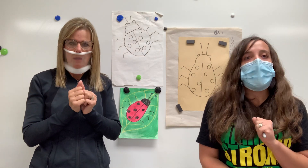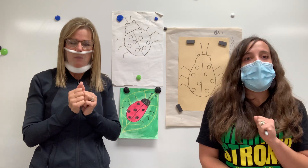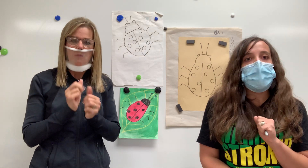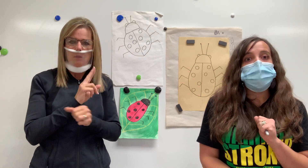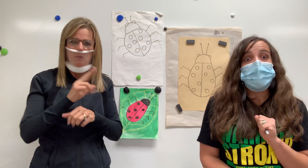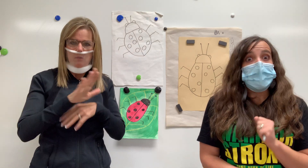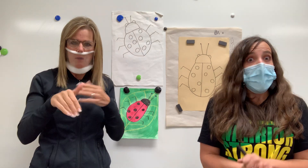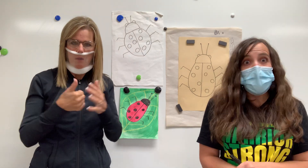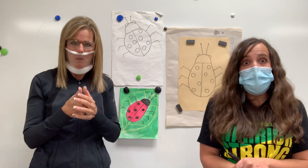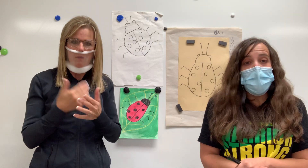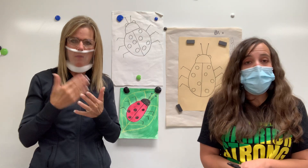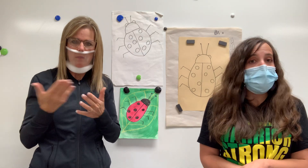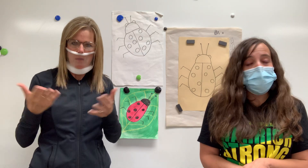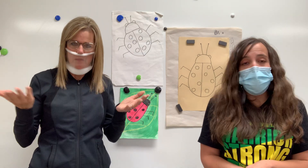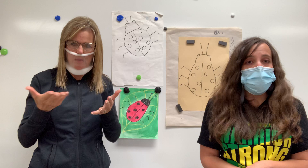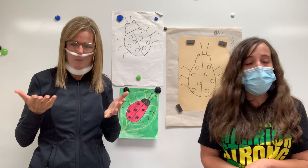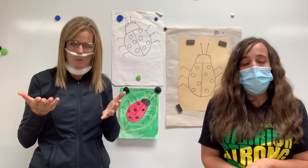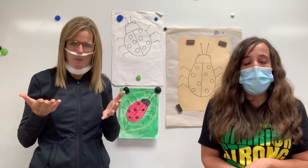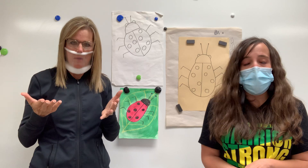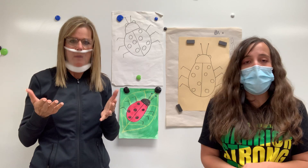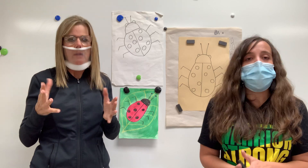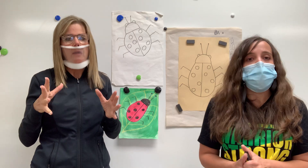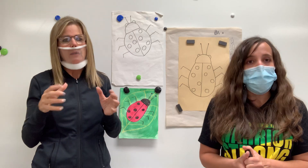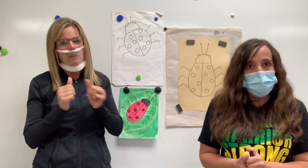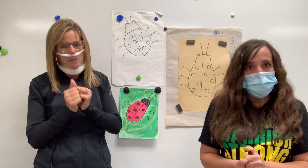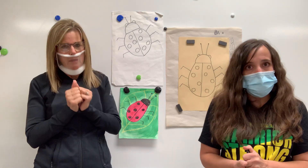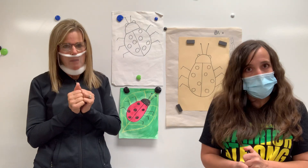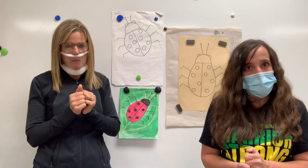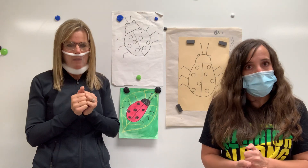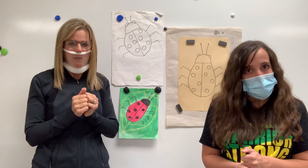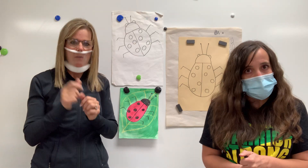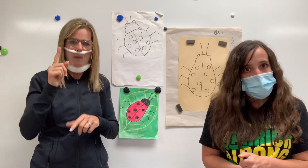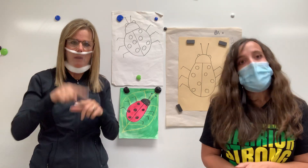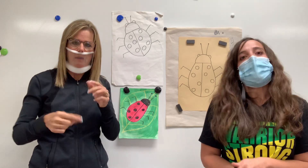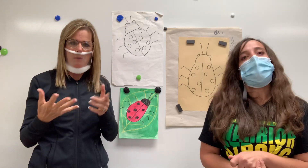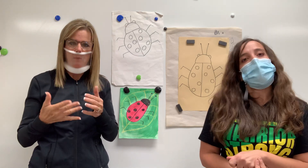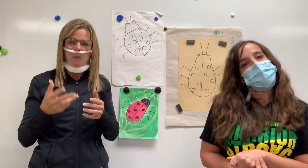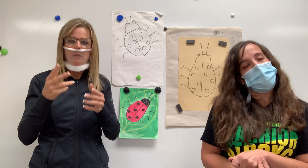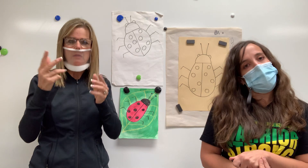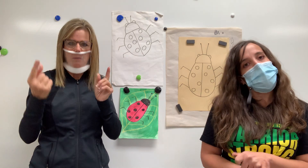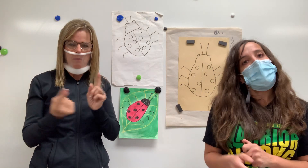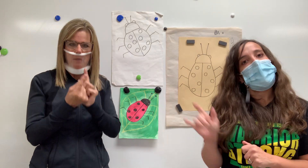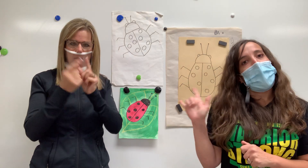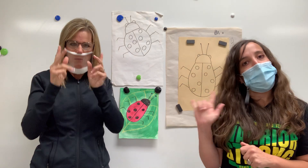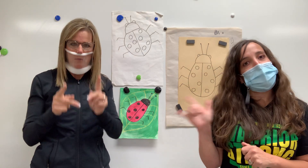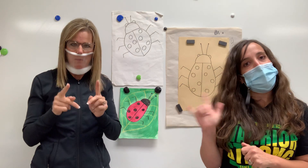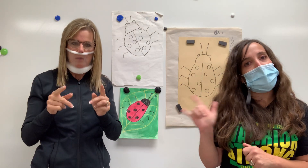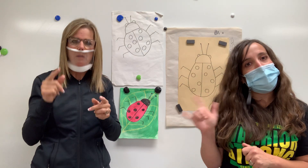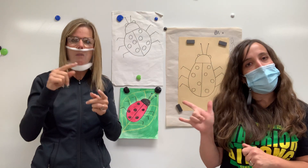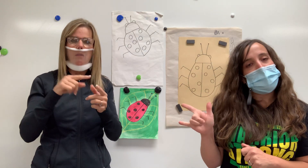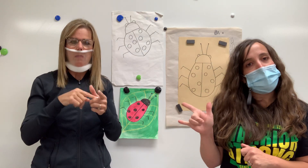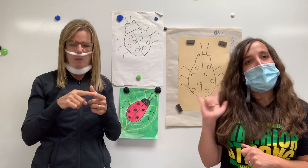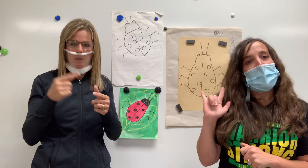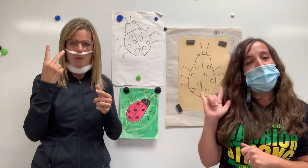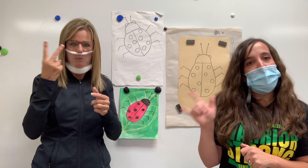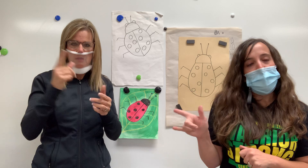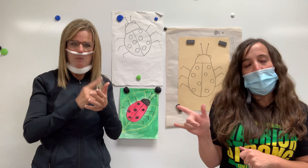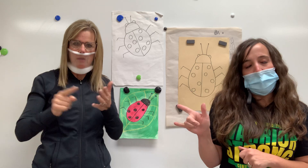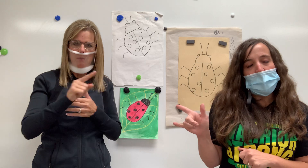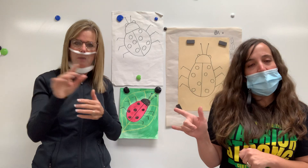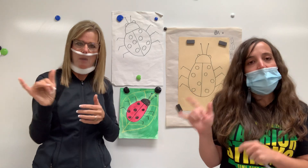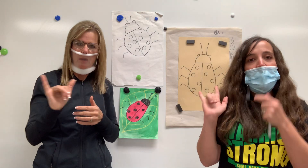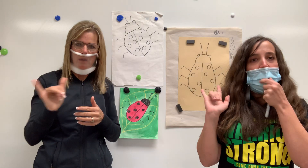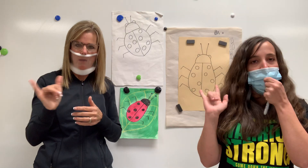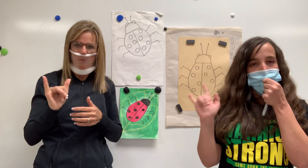supplies and hang out and get to know each other better. I can't wait to meet you in person, but until then, I will see you next week. I love